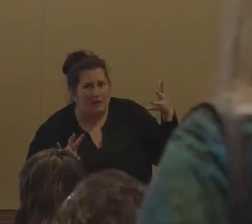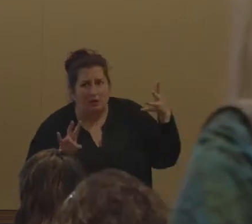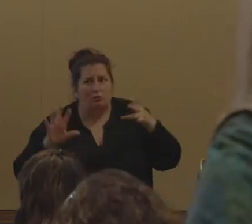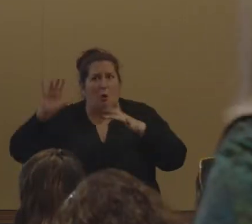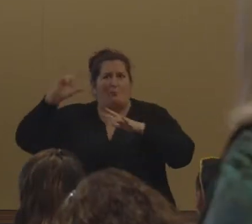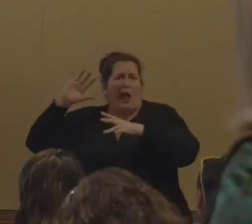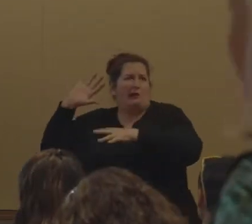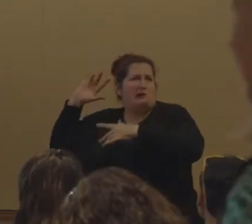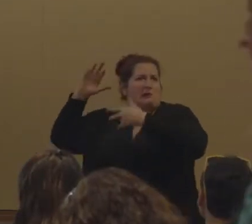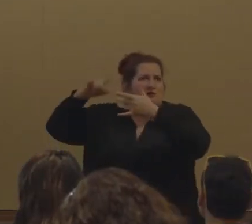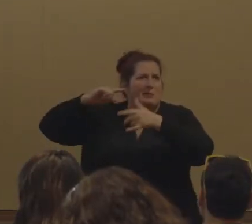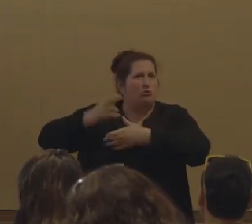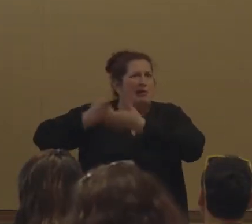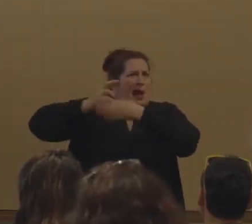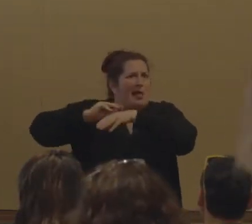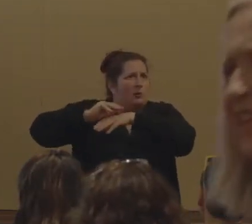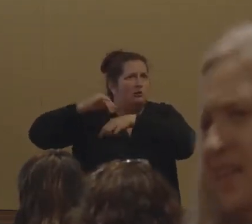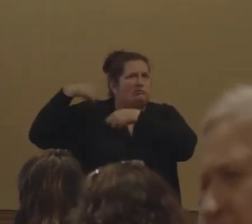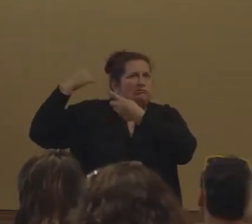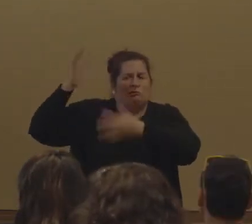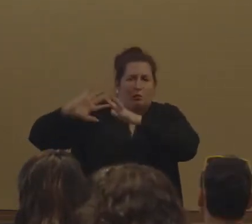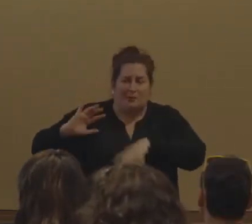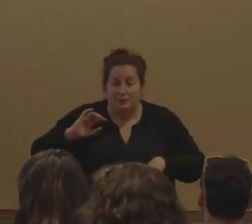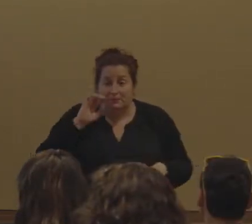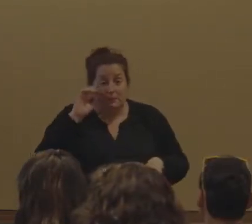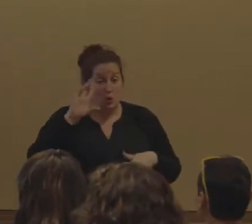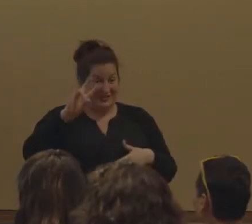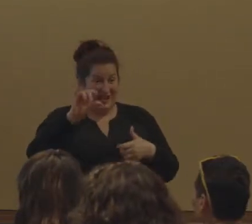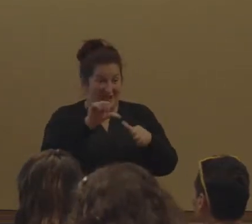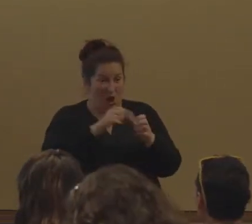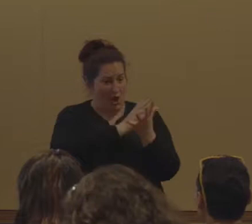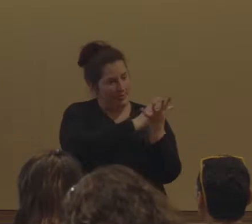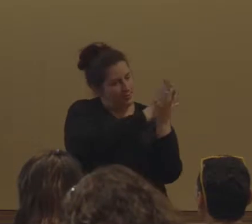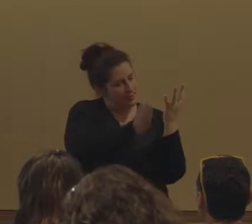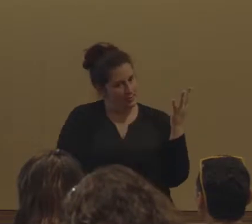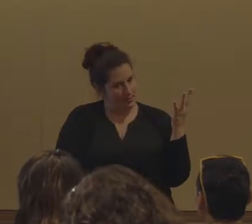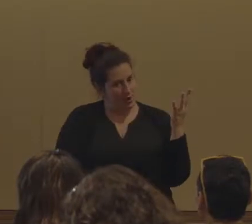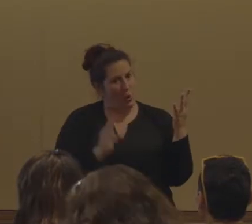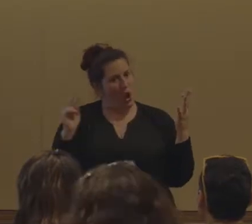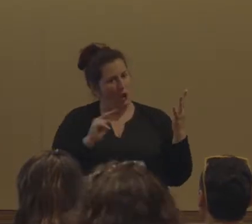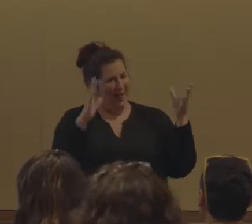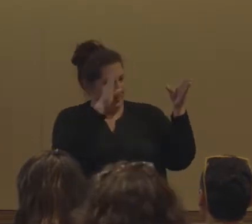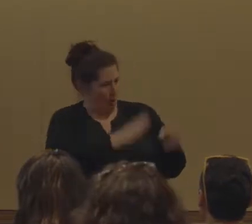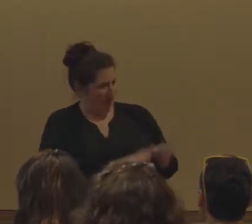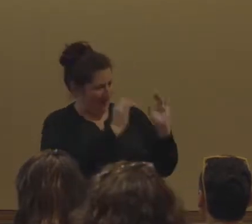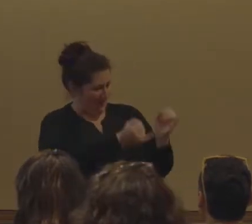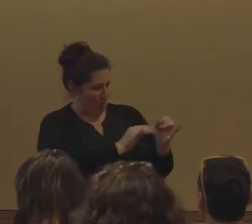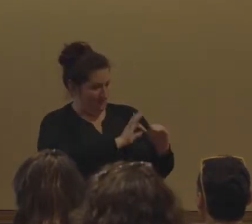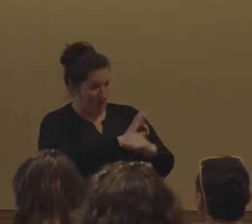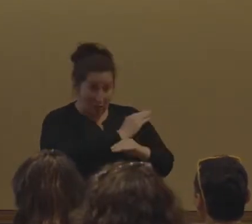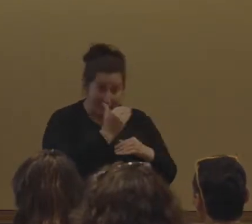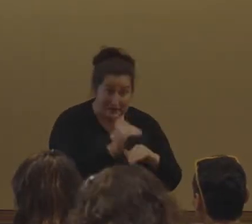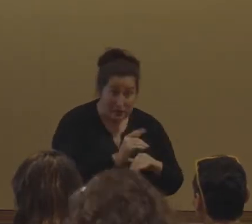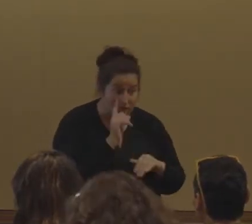back from my rehab counselor days. So that's the 7 areas that we look at, and we're really looking at that person's, do they have a functional